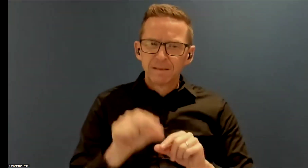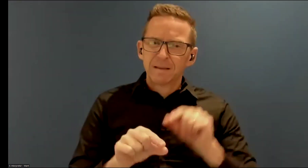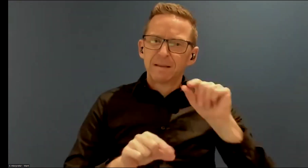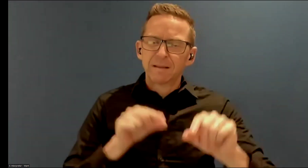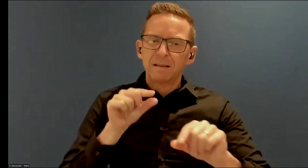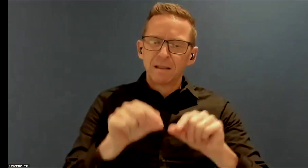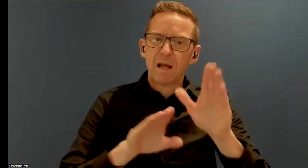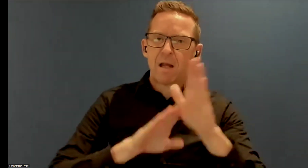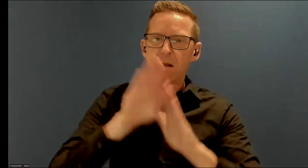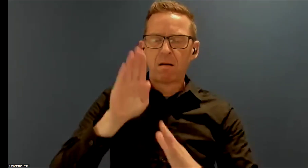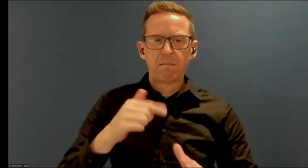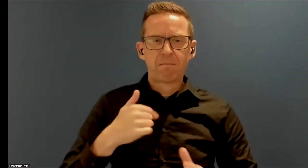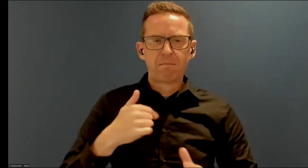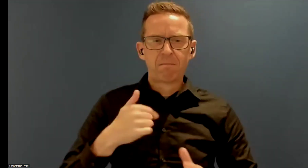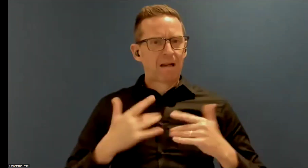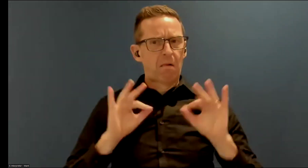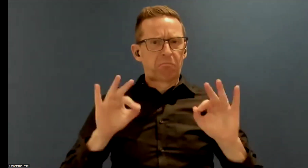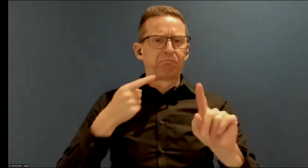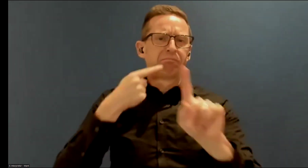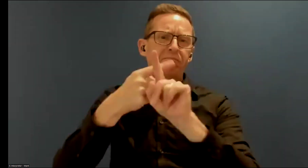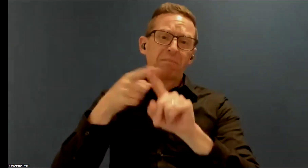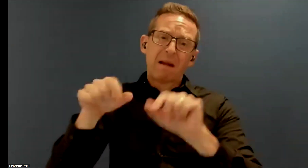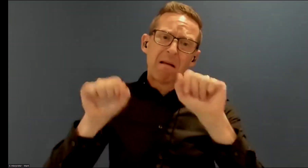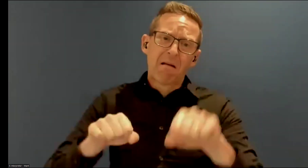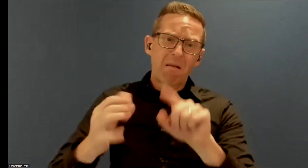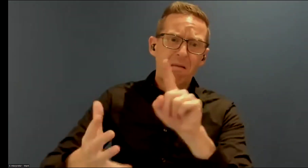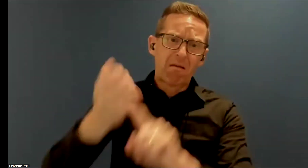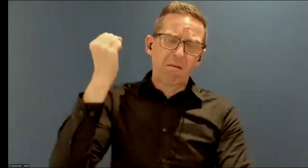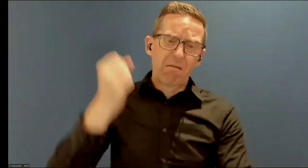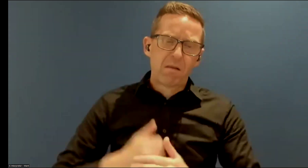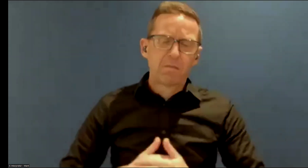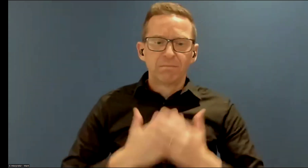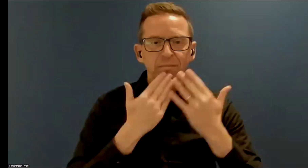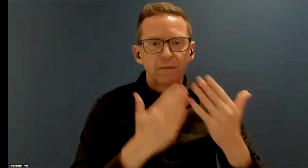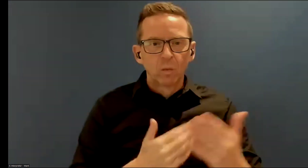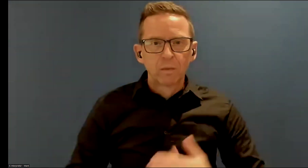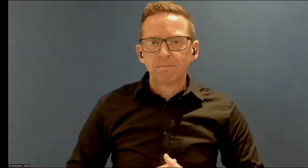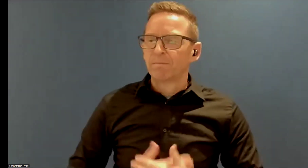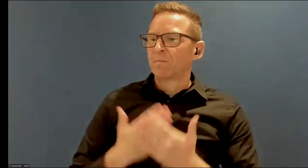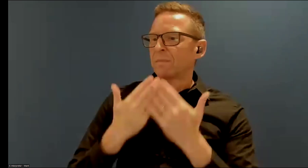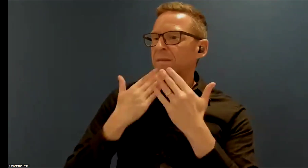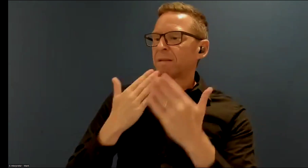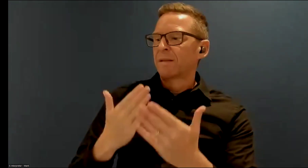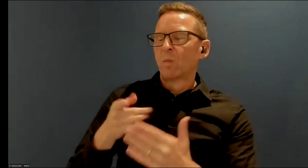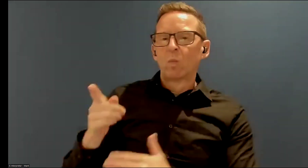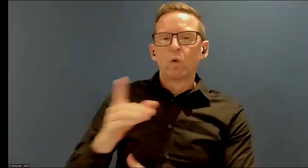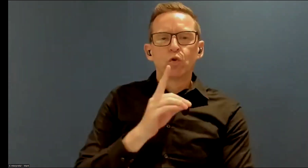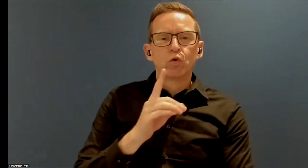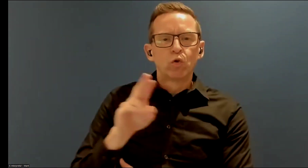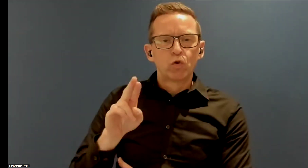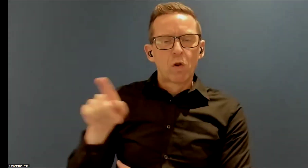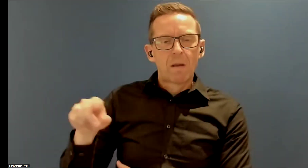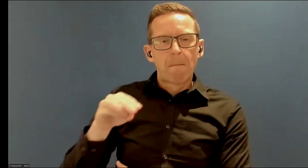be promising results. Thank you very much. Thank you very much, Dr. Mohanad, for your